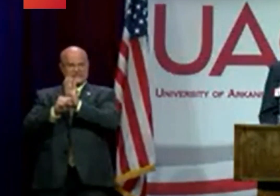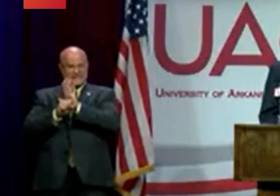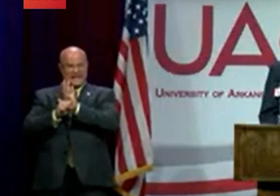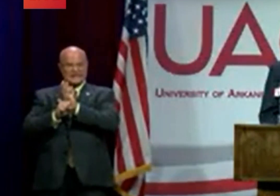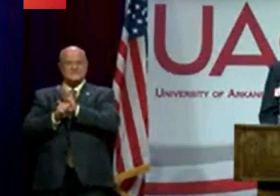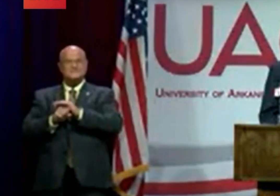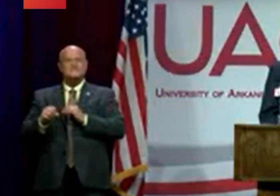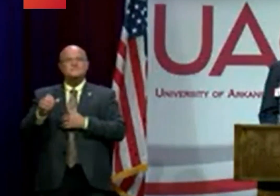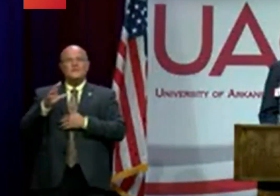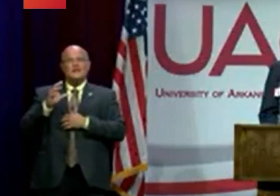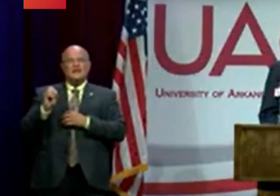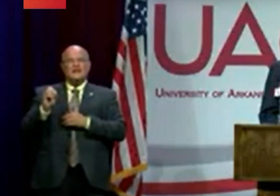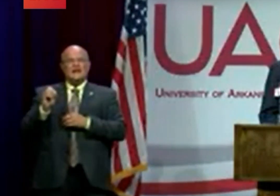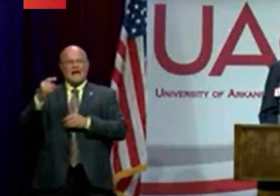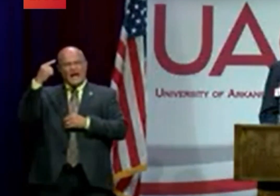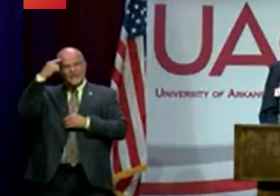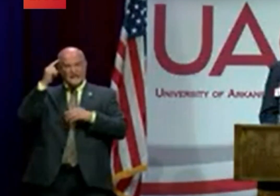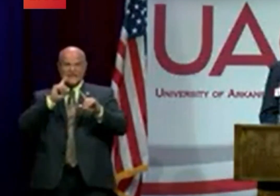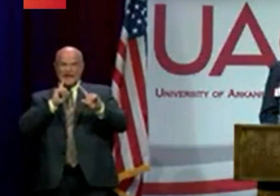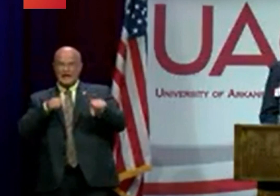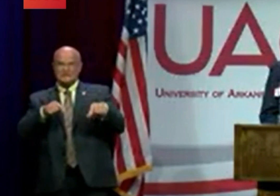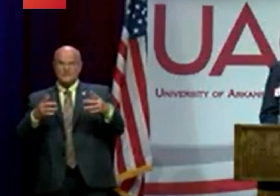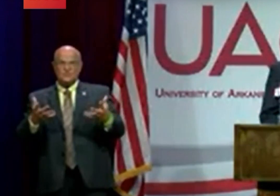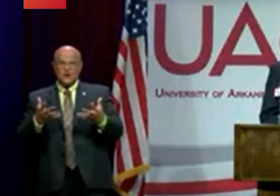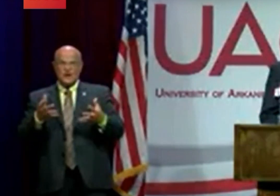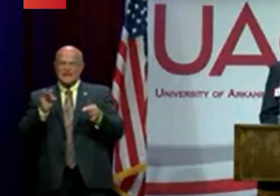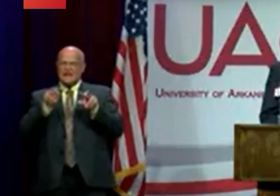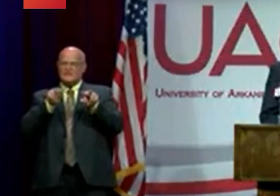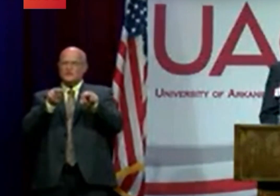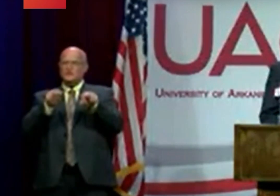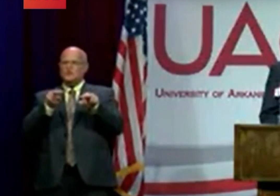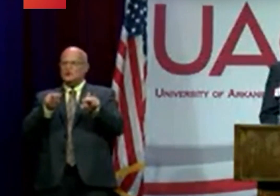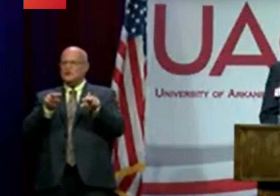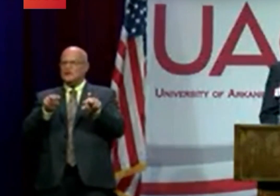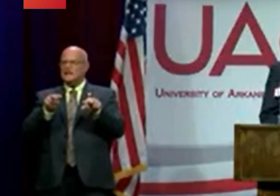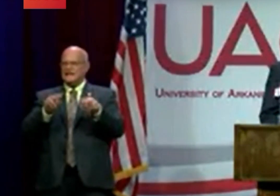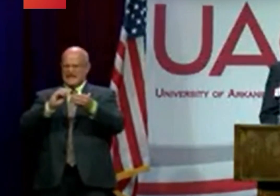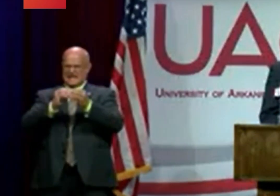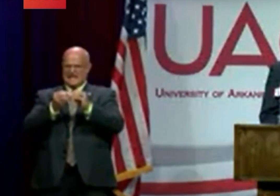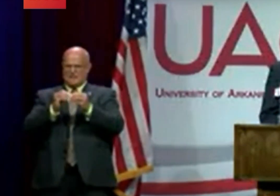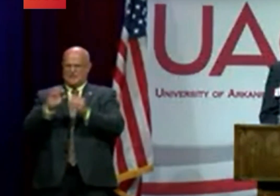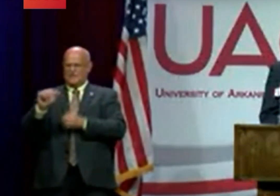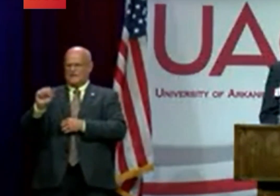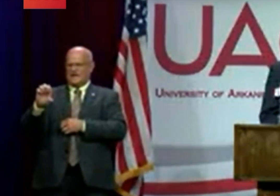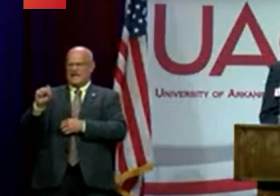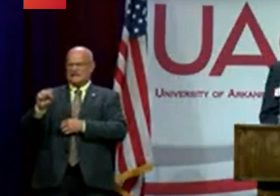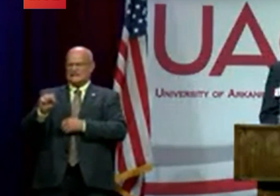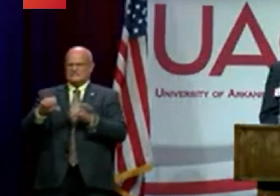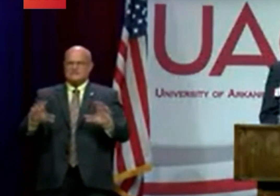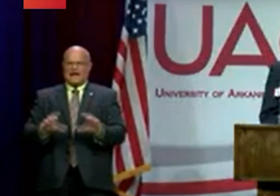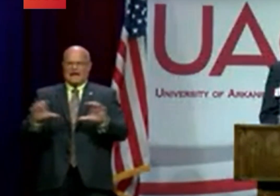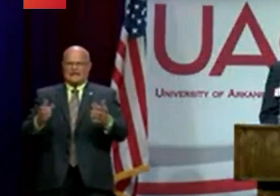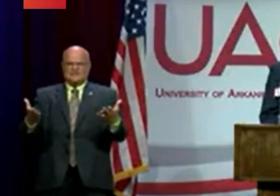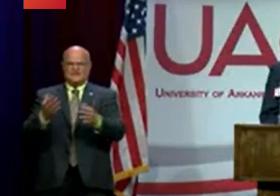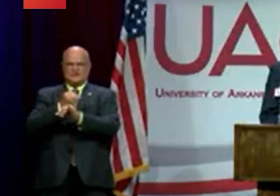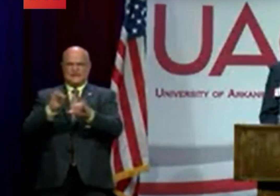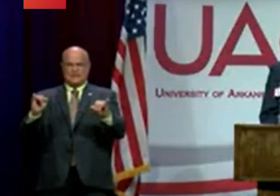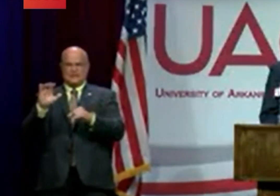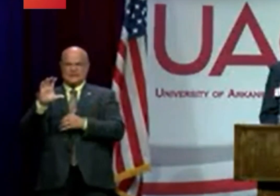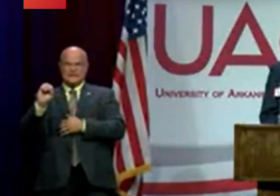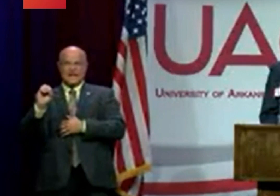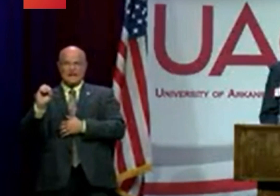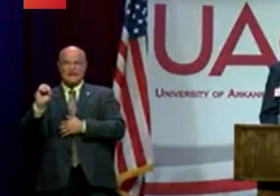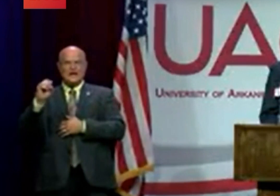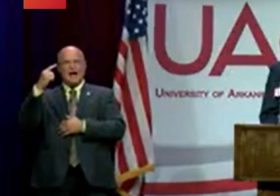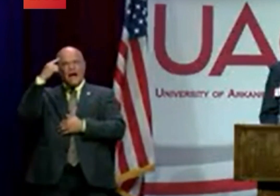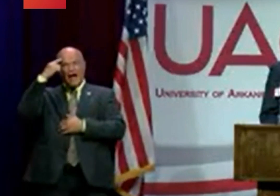And I think the answer is that if you look at the number of cases that are active here in Independence County, I